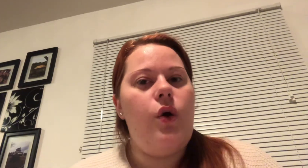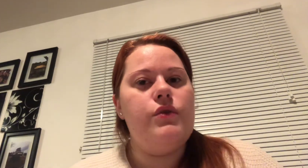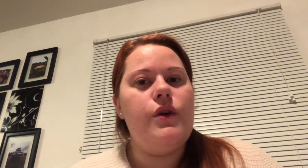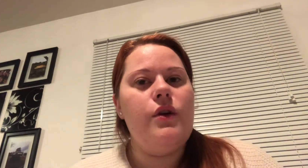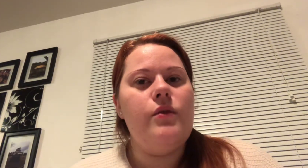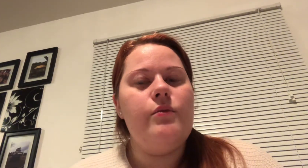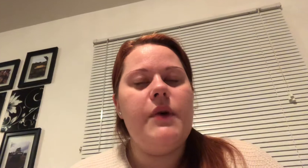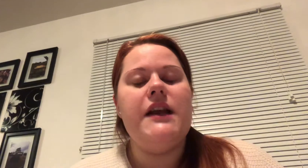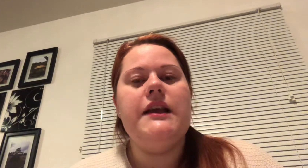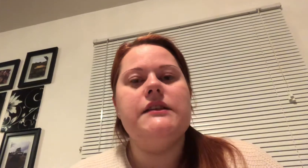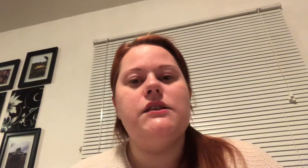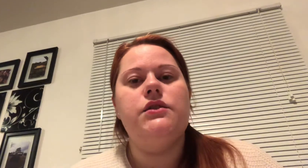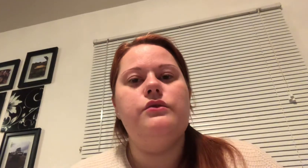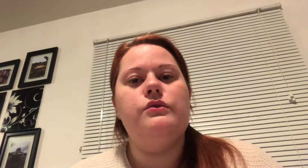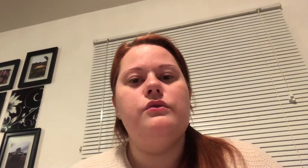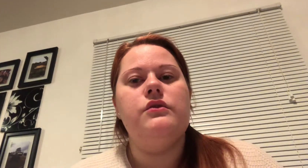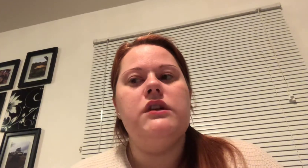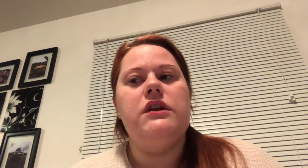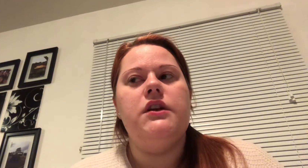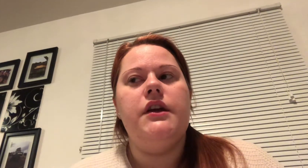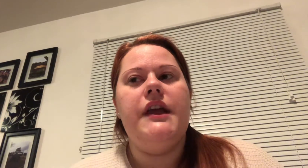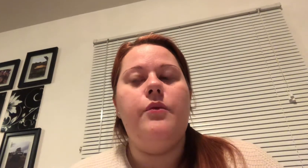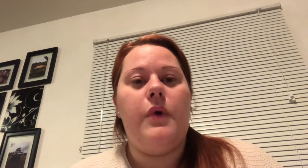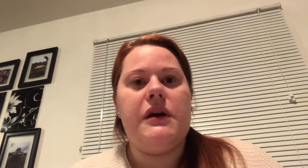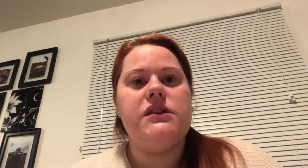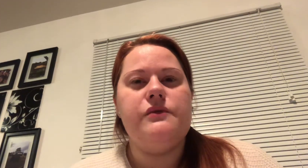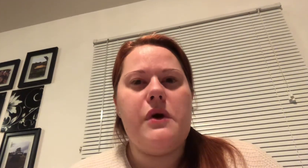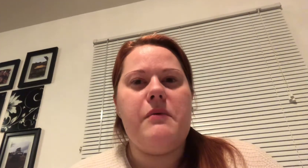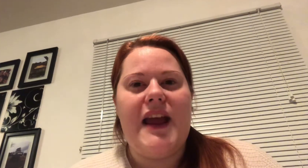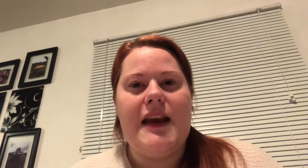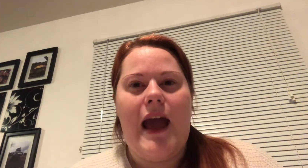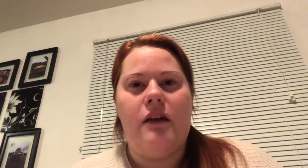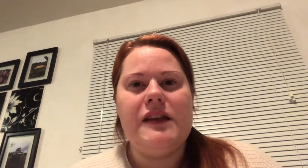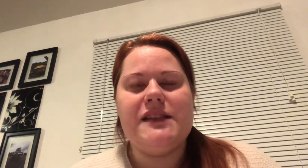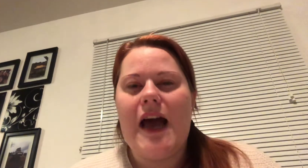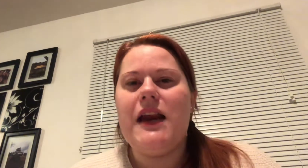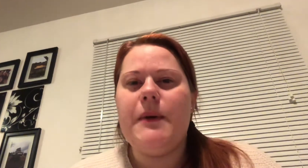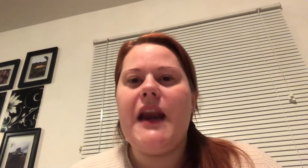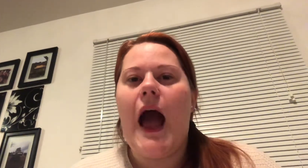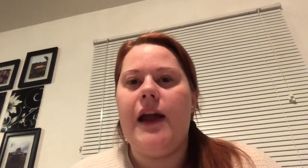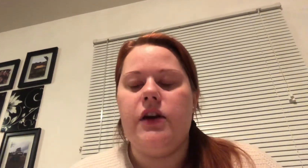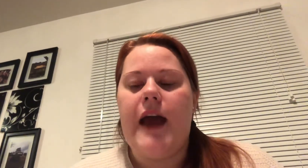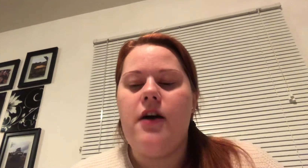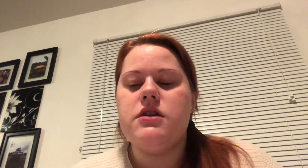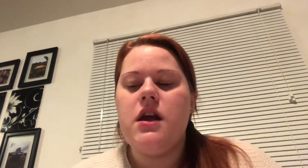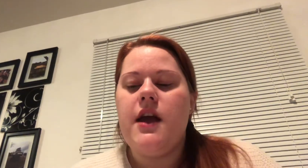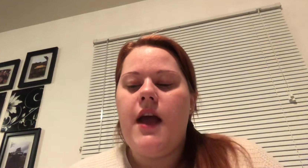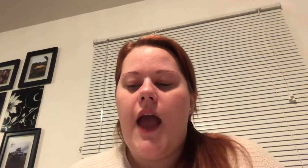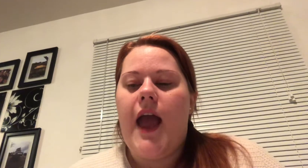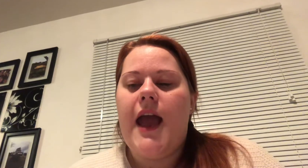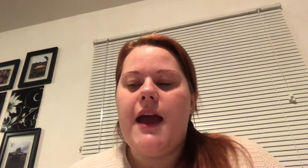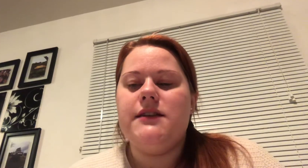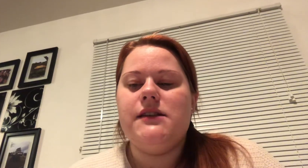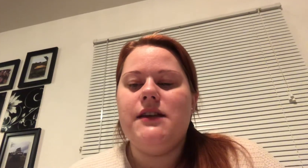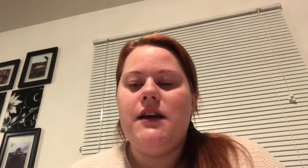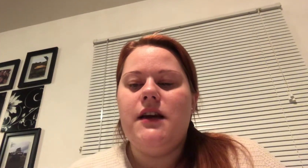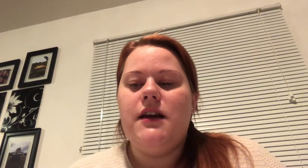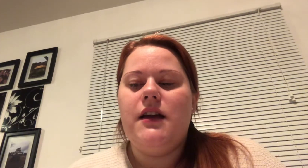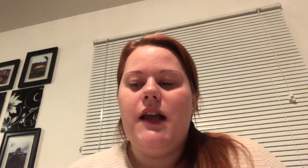owner, but he's who he works for right now. He's kind of been hired out. And